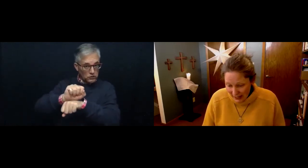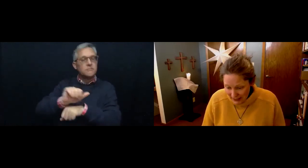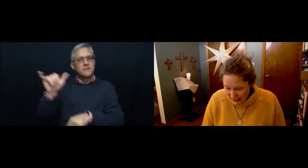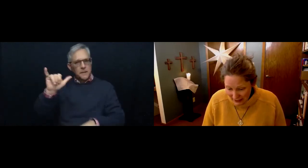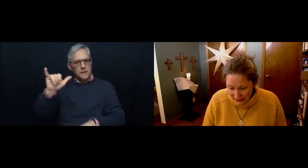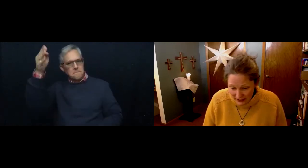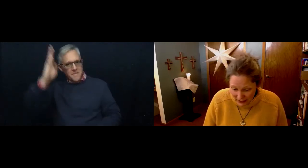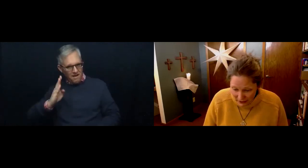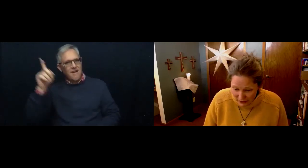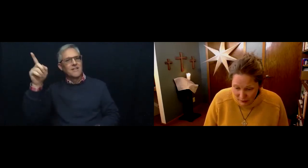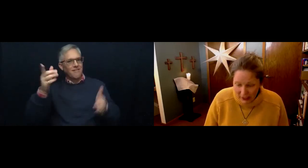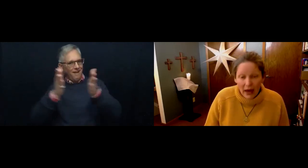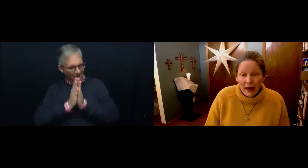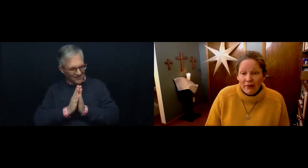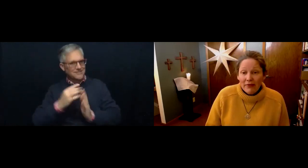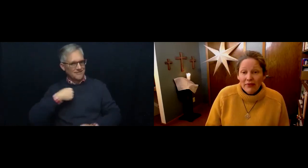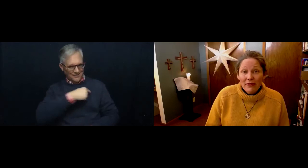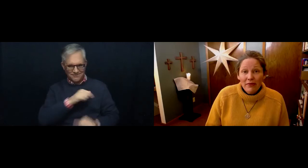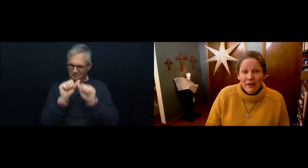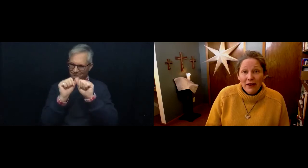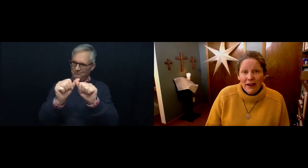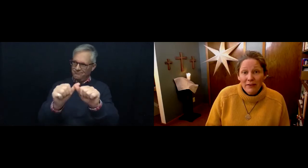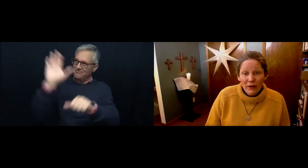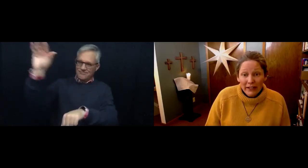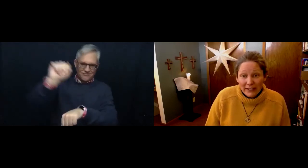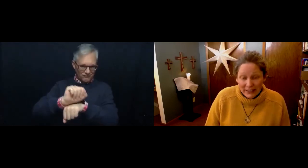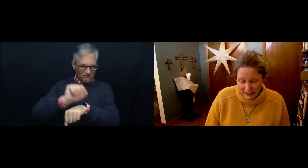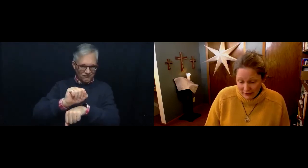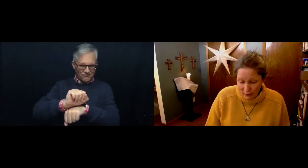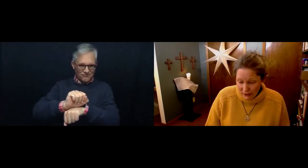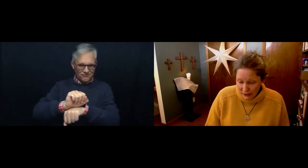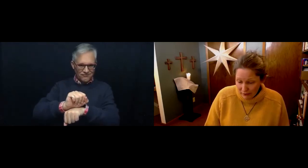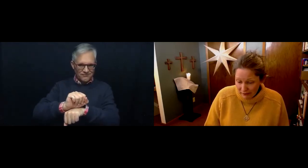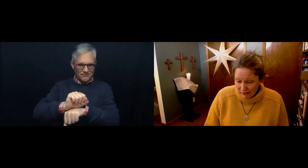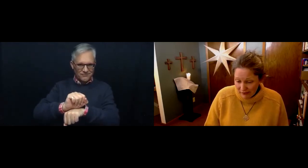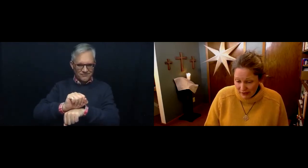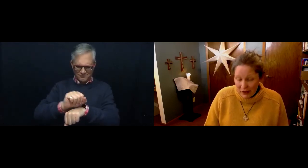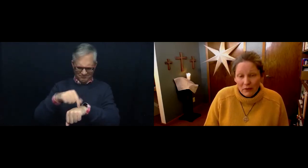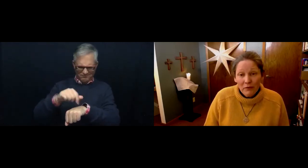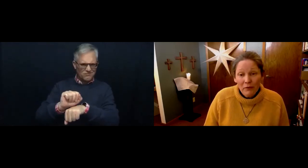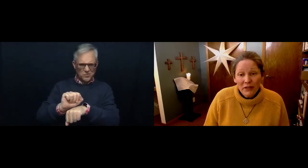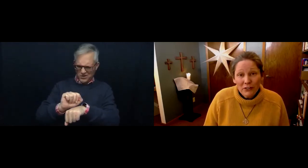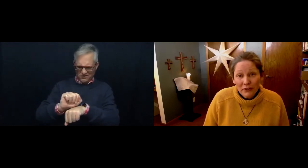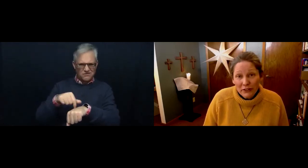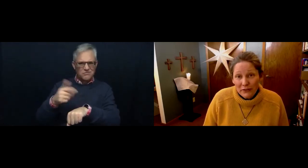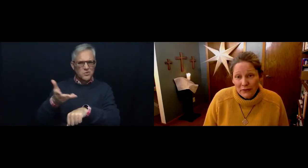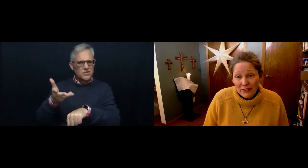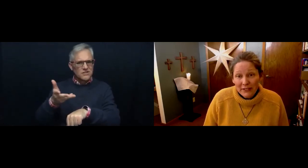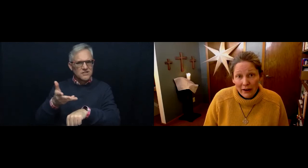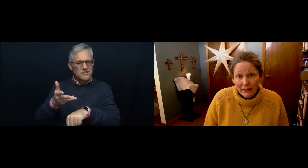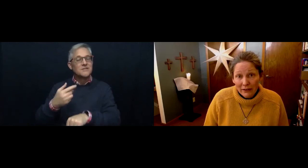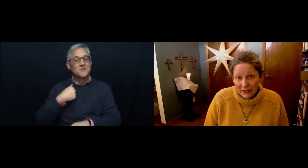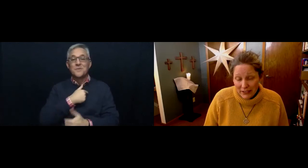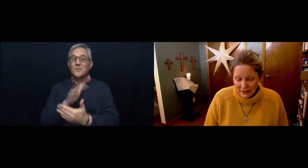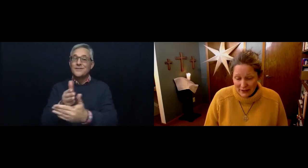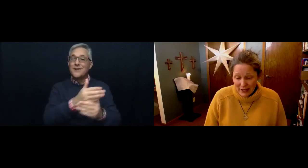God asks us to continue this work. And what is it that we do? We share the good news that